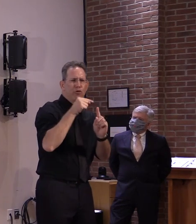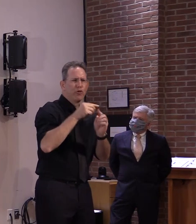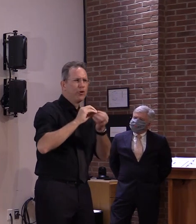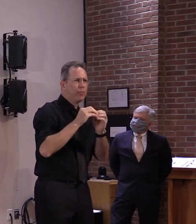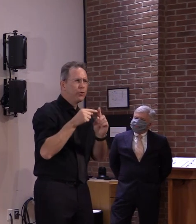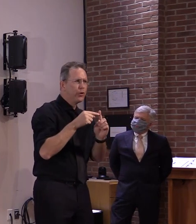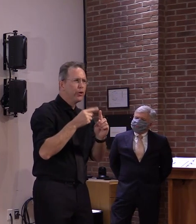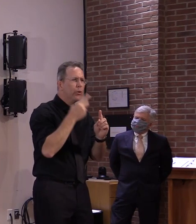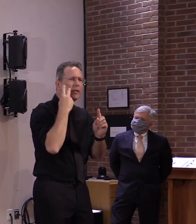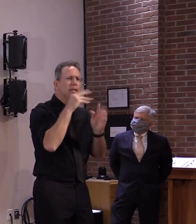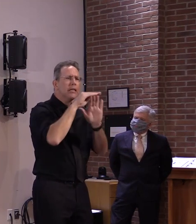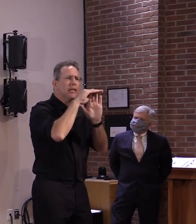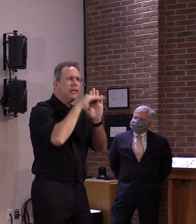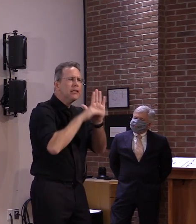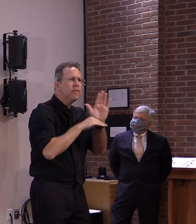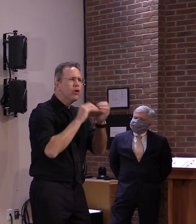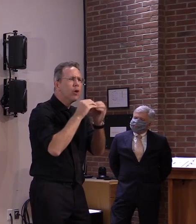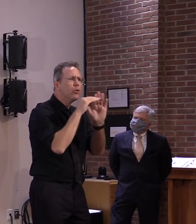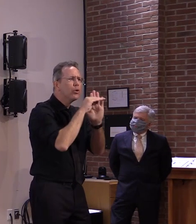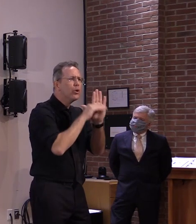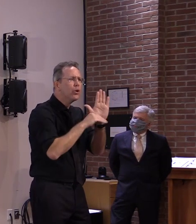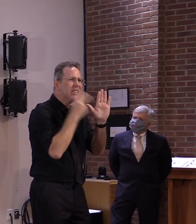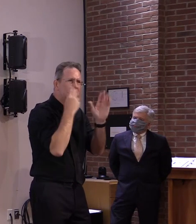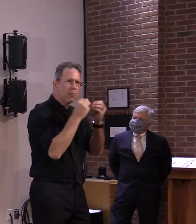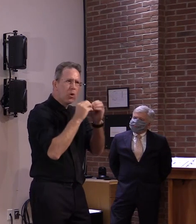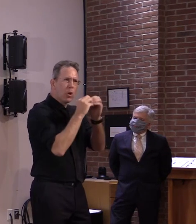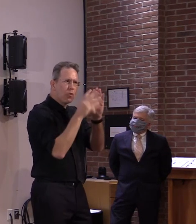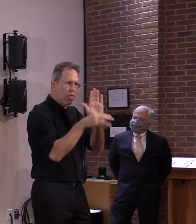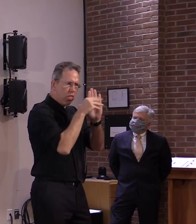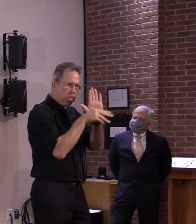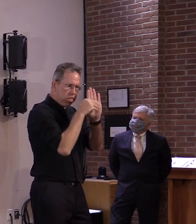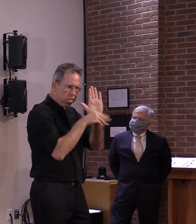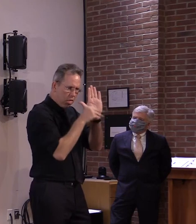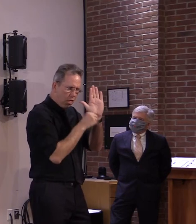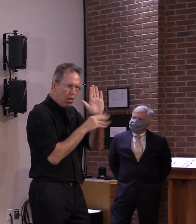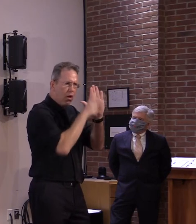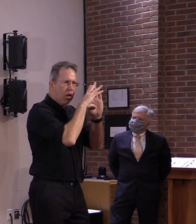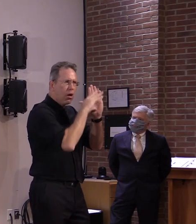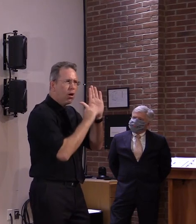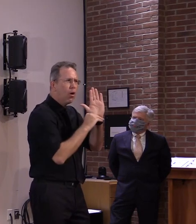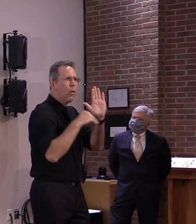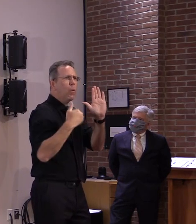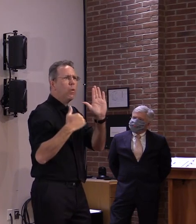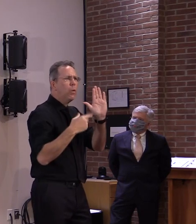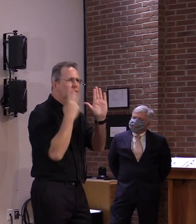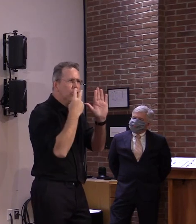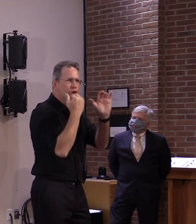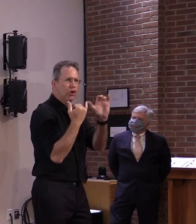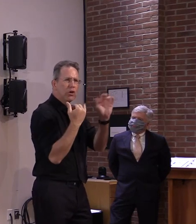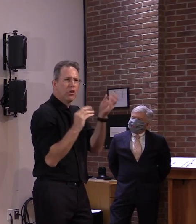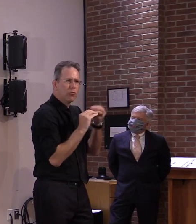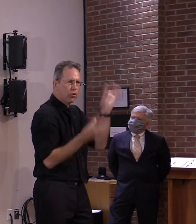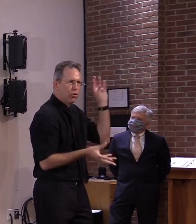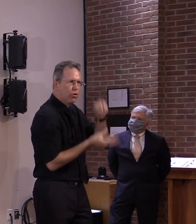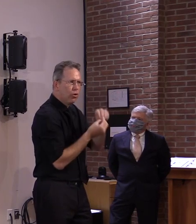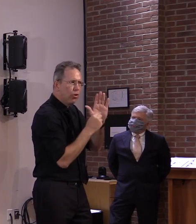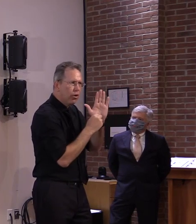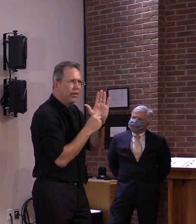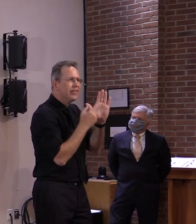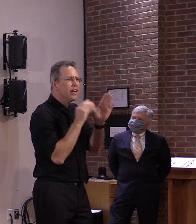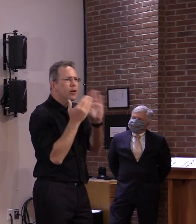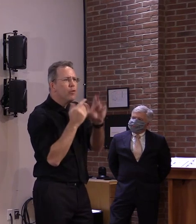that it's so much lower, that the number of current cases is so much lower than the number of overall